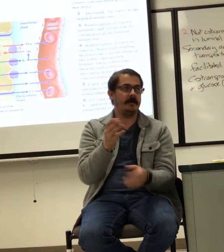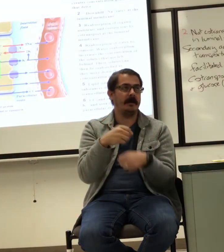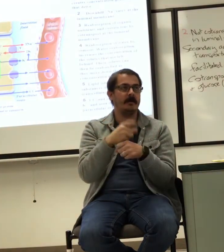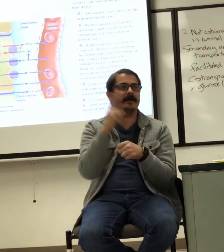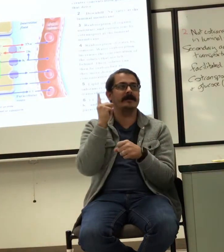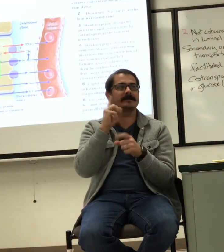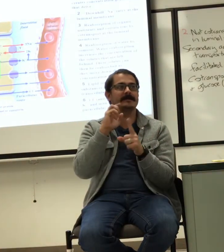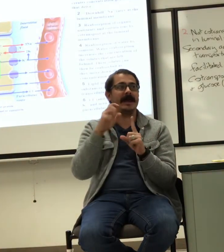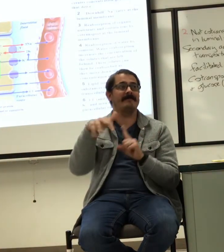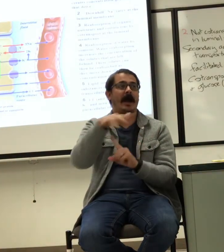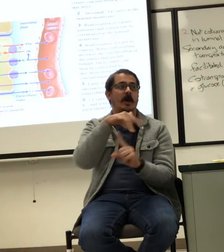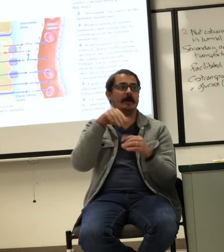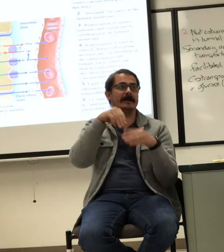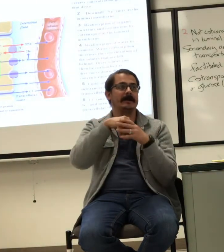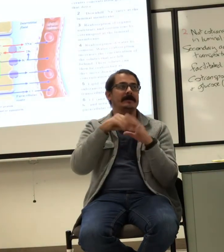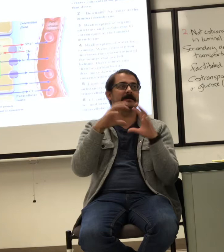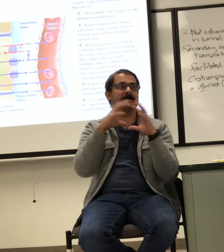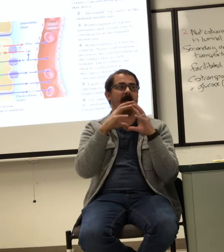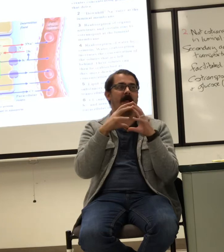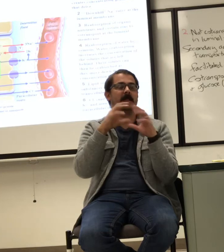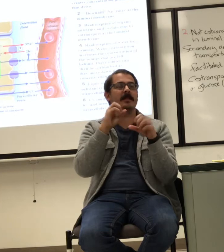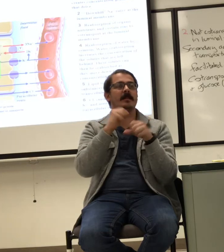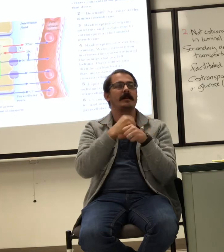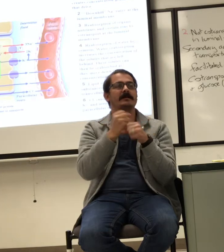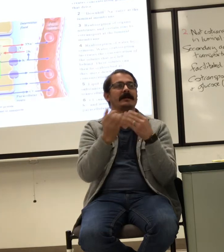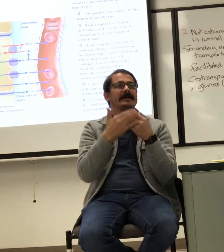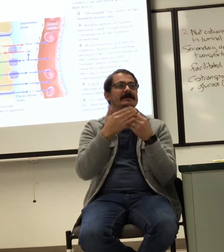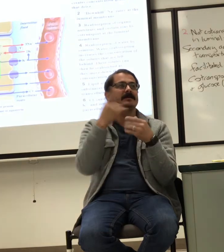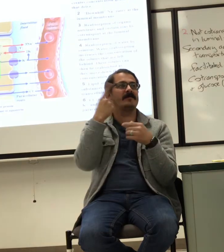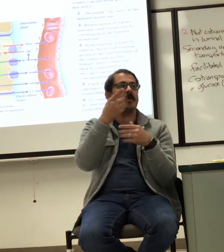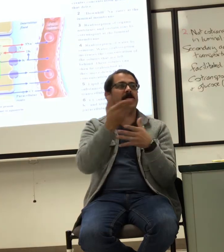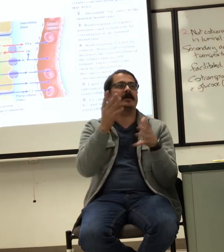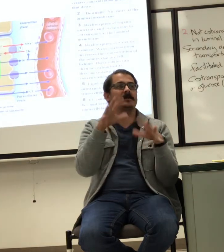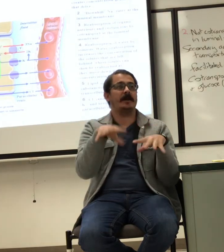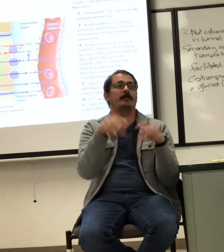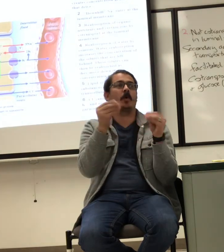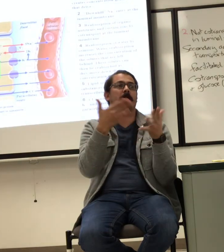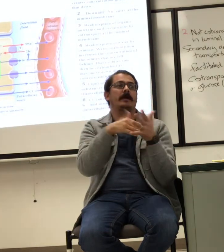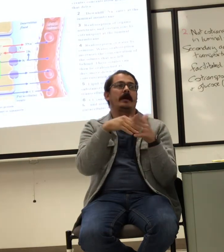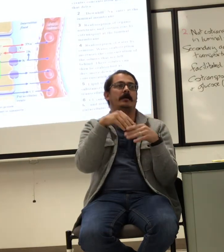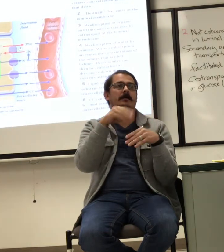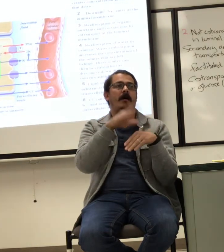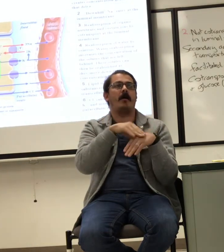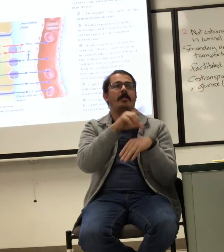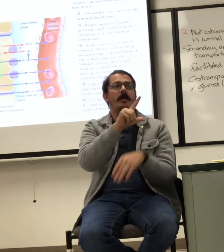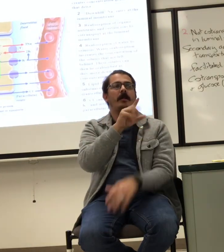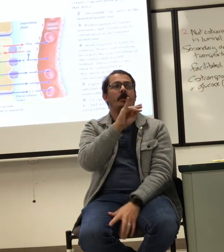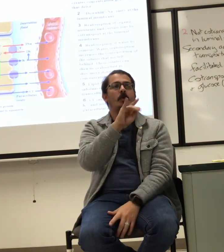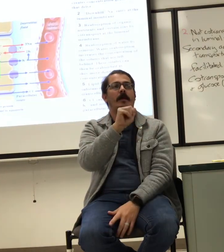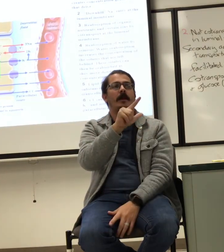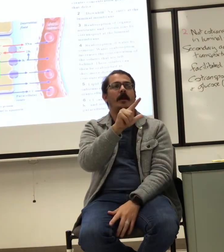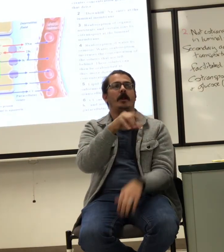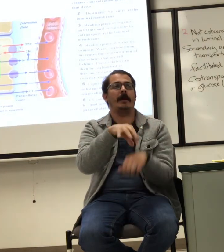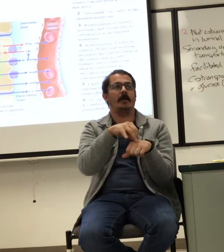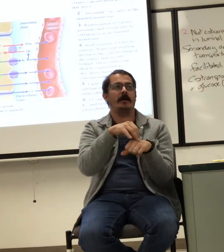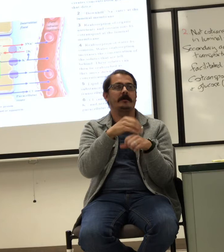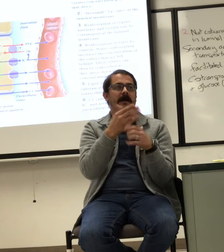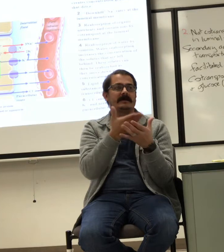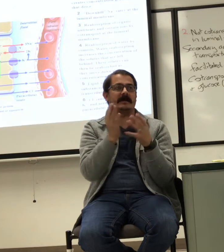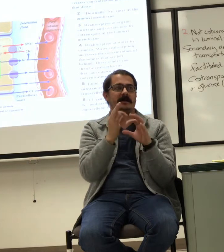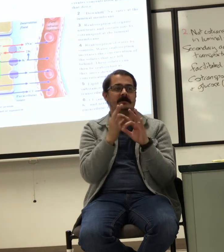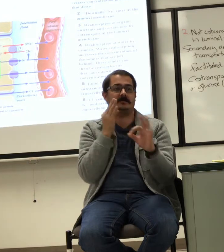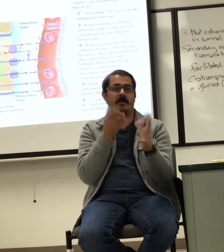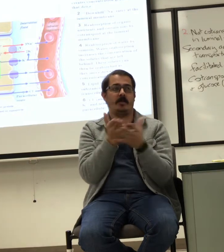this environment in the cell, it makes it very easy for things to be reabsorbed on the luminal membrane as things pass through the tube.